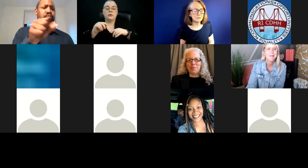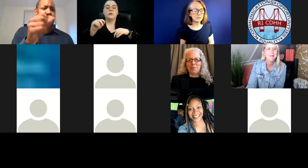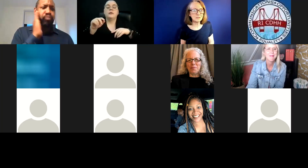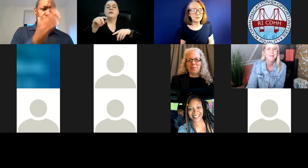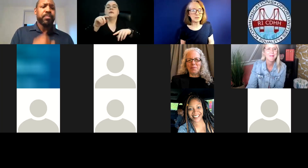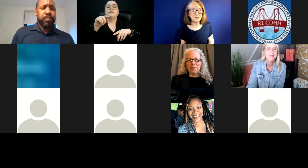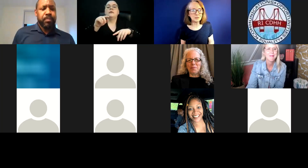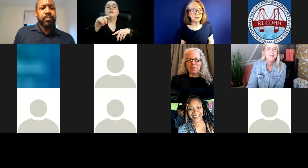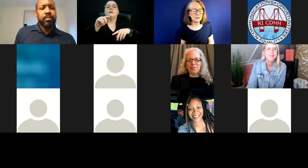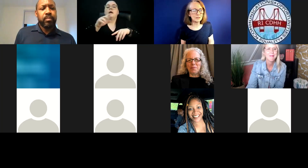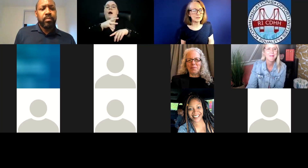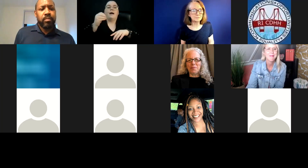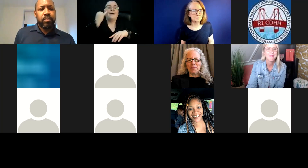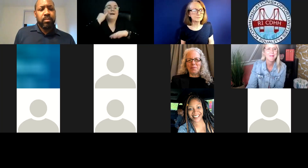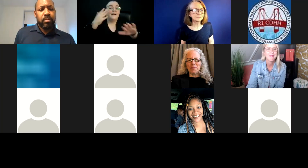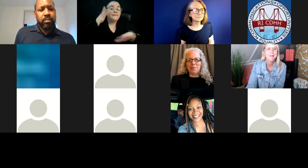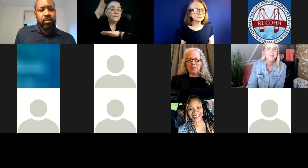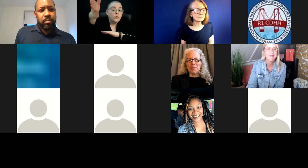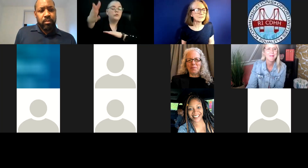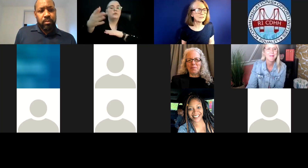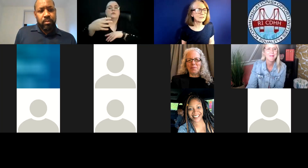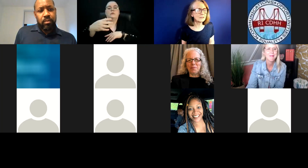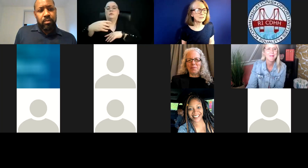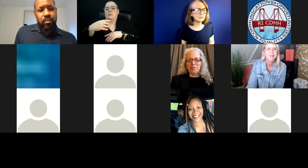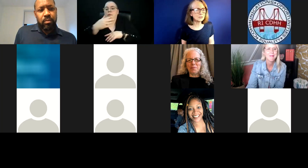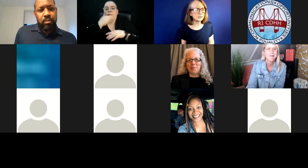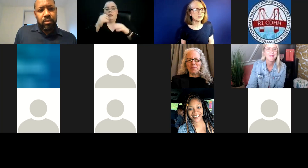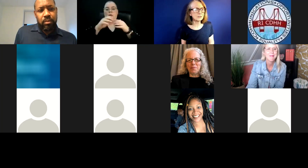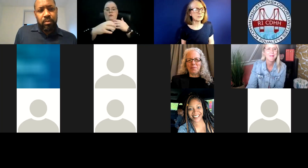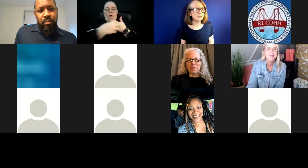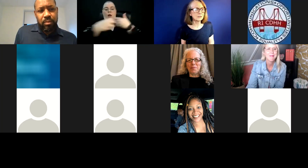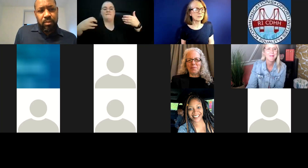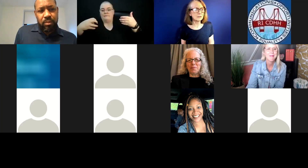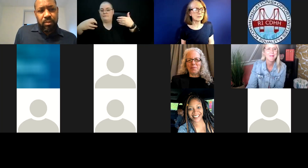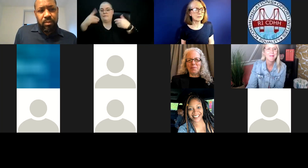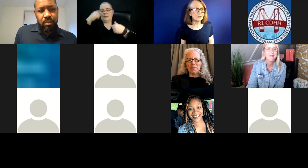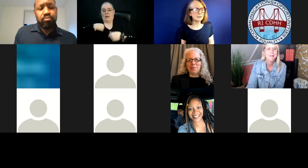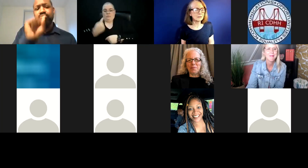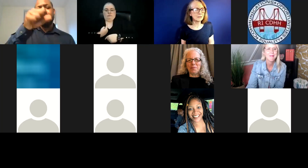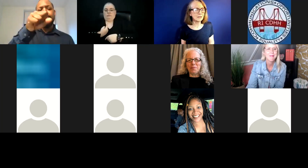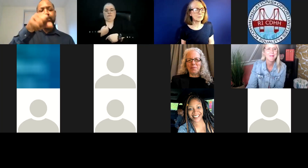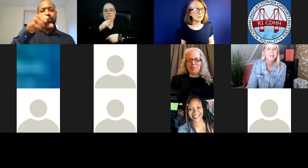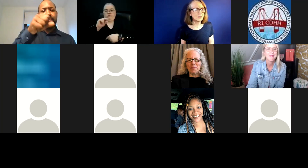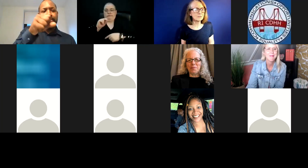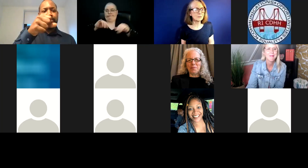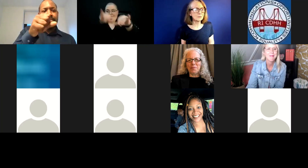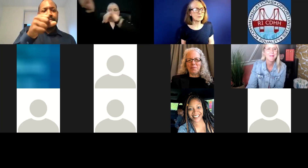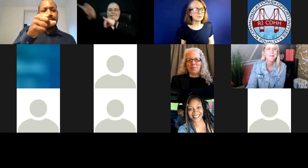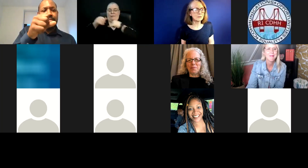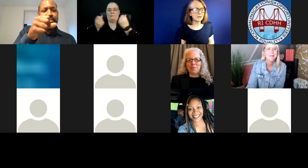I wasn't able to look at it. In the future, yeah, it'd be better if it were, I know I'm not